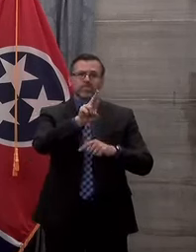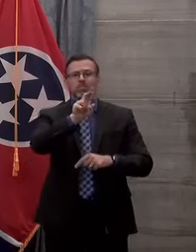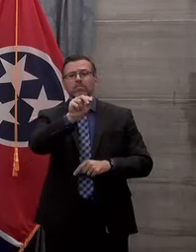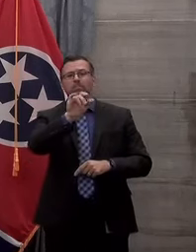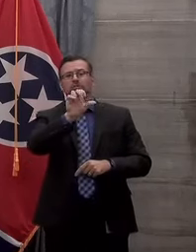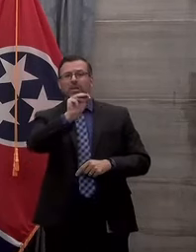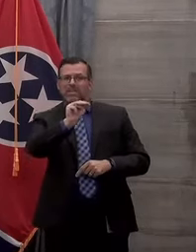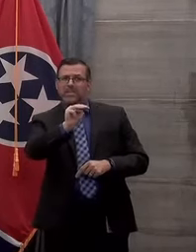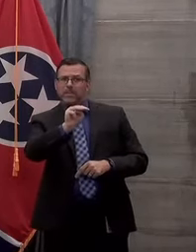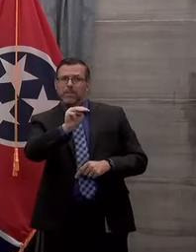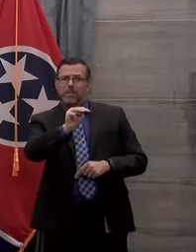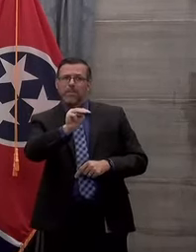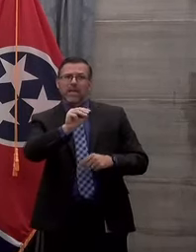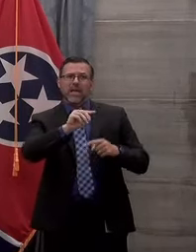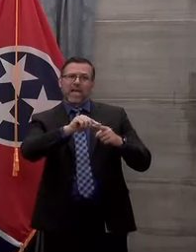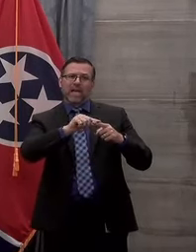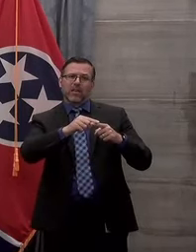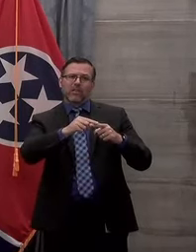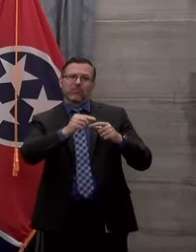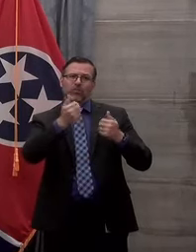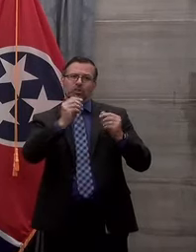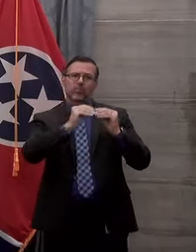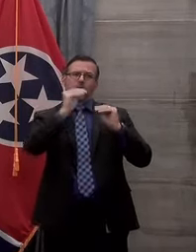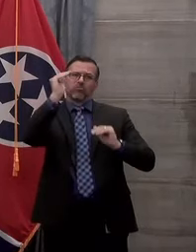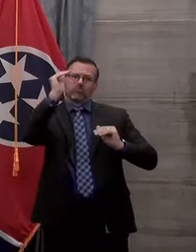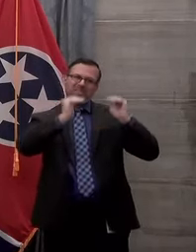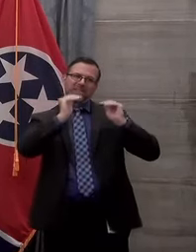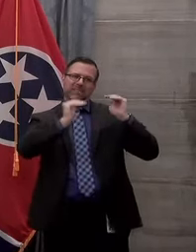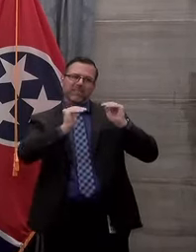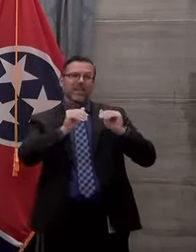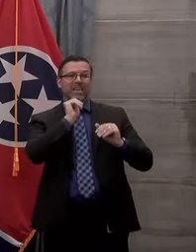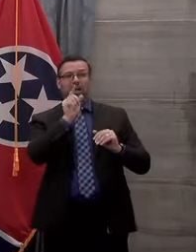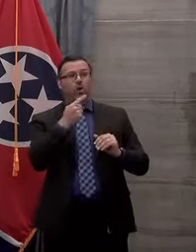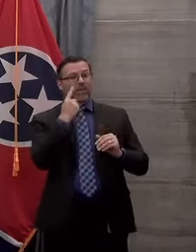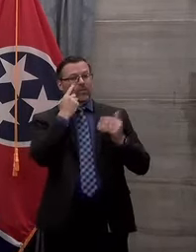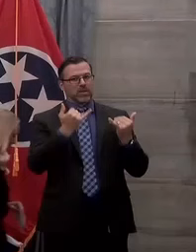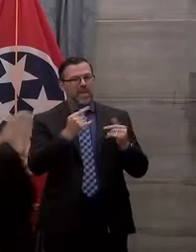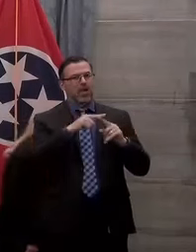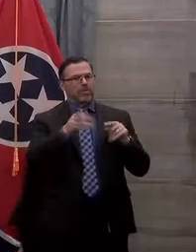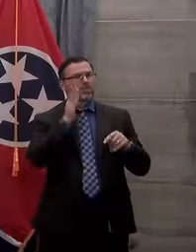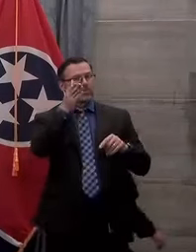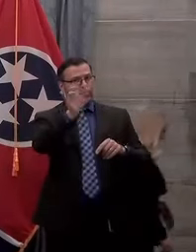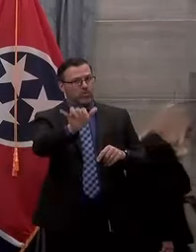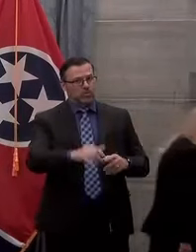a focus during this pandemic, but it's for the long haul. Thank you.